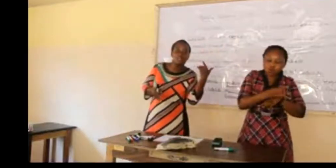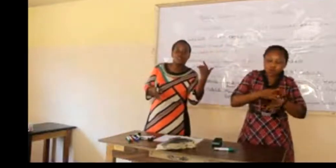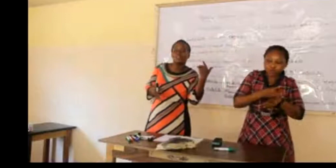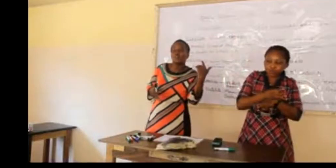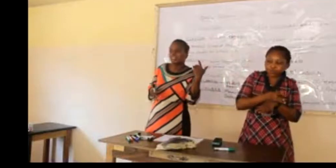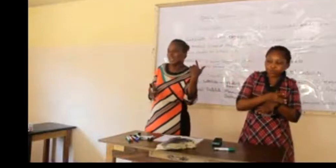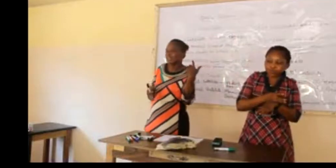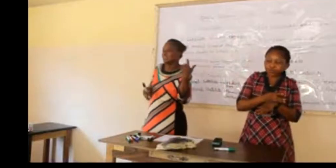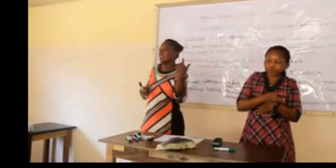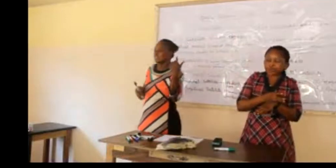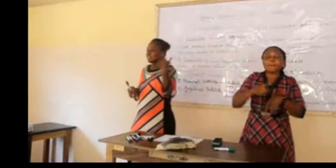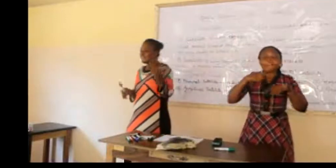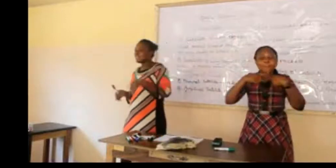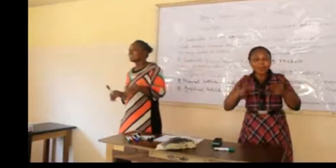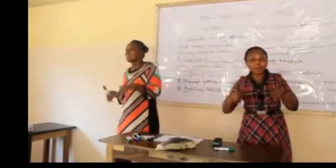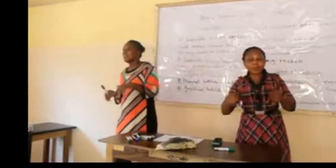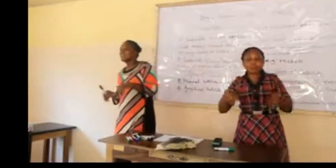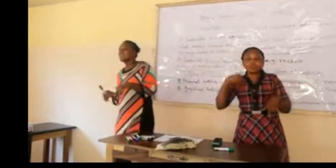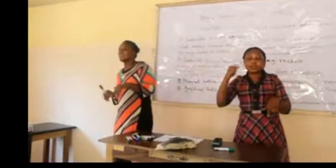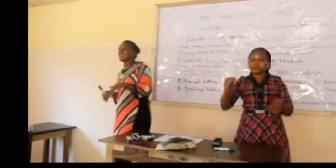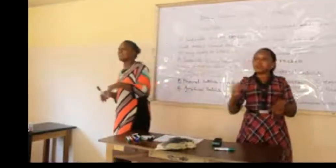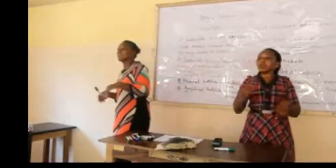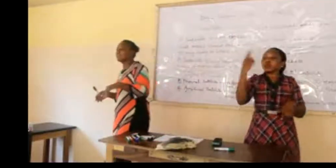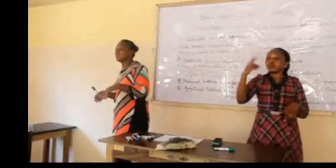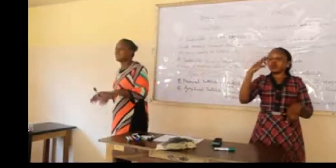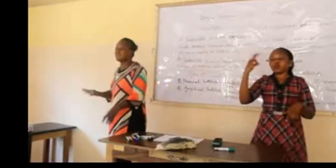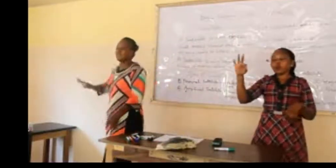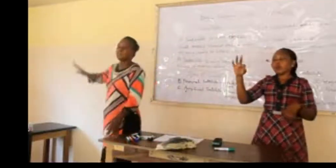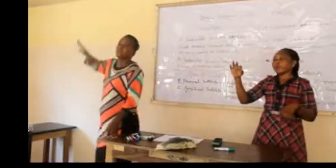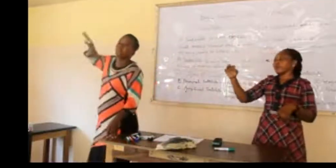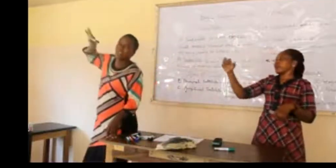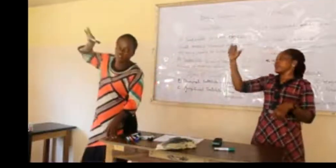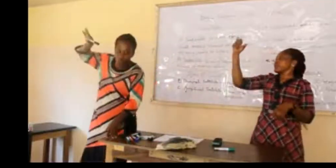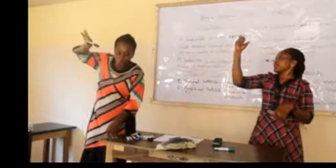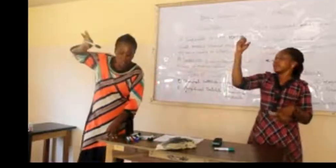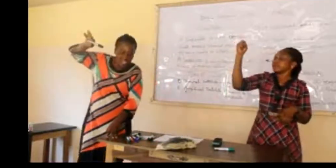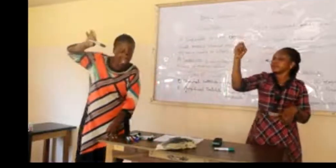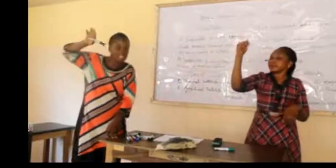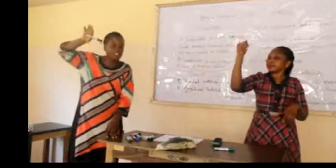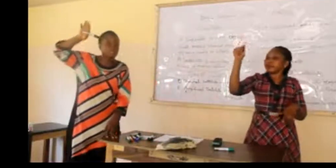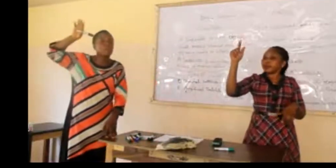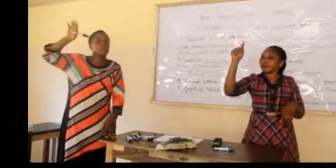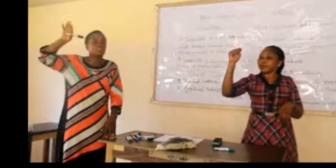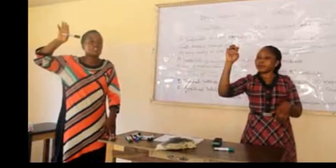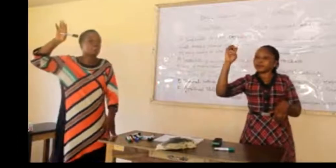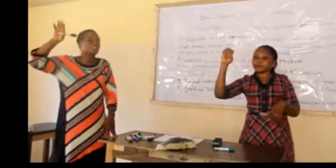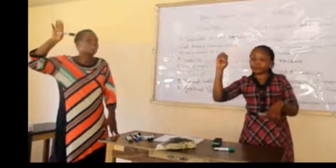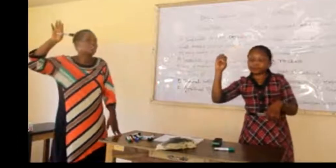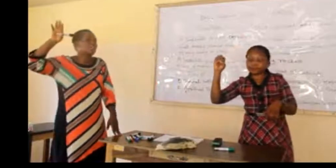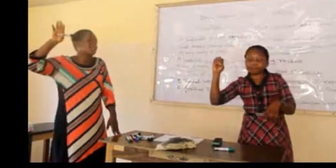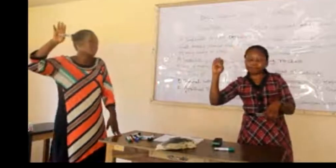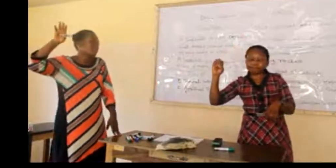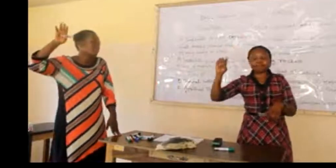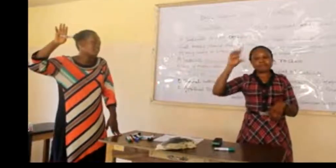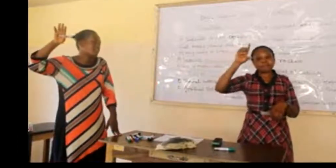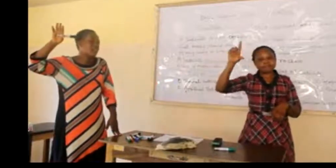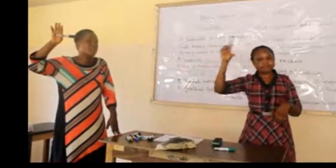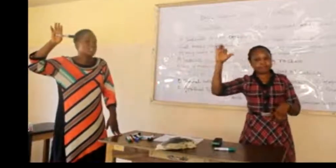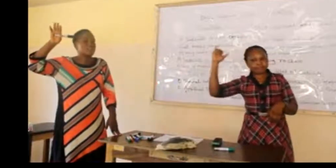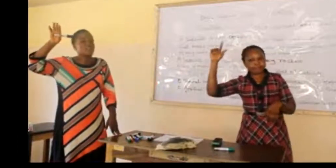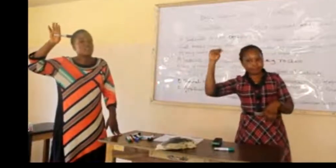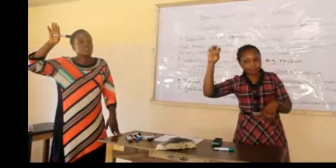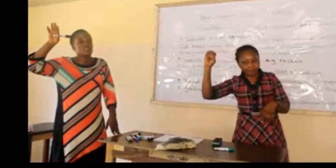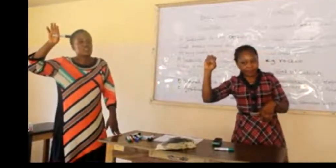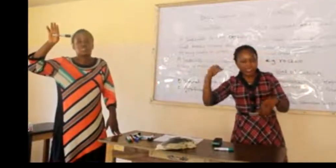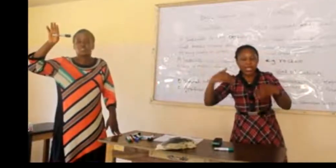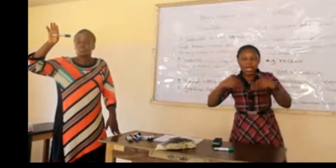satellite has told us that image you see on the moon is just the picture of the highest mountain on the earth,